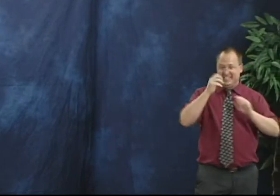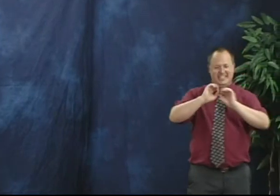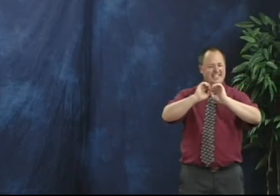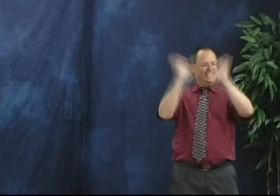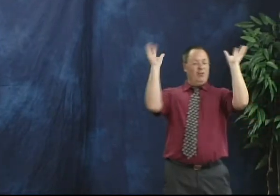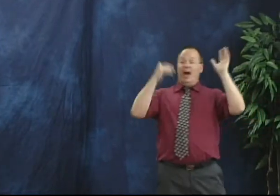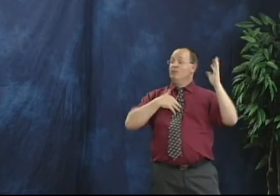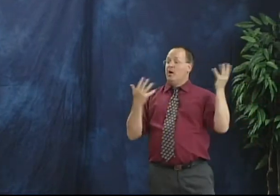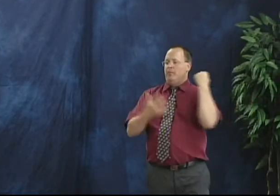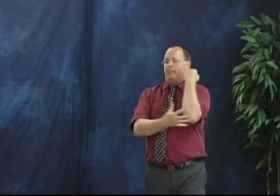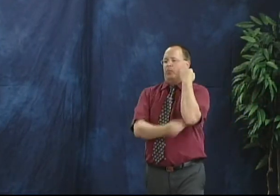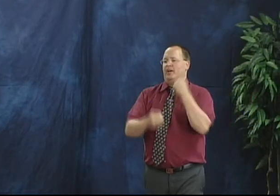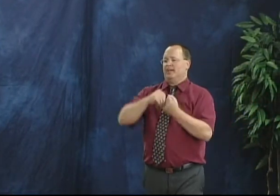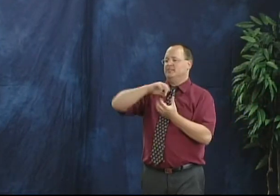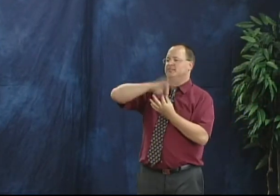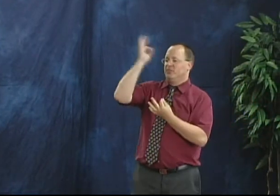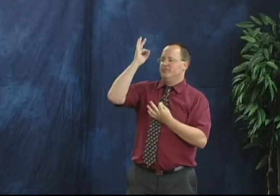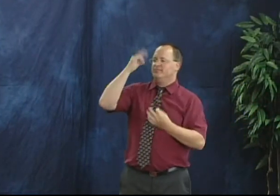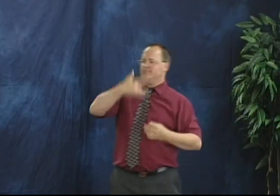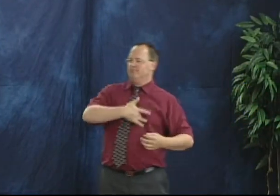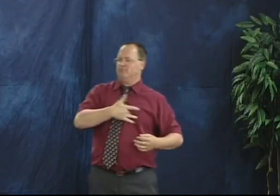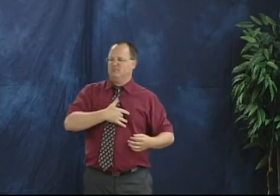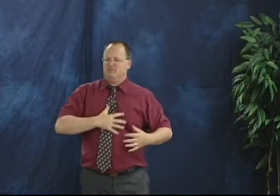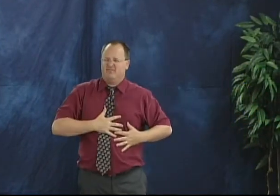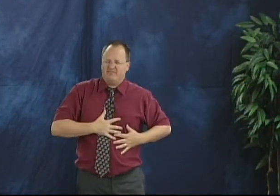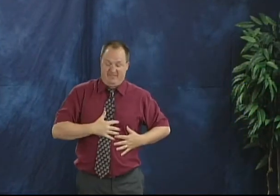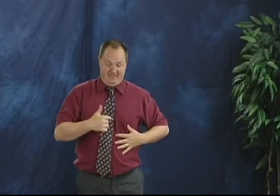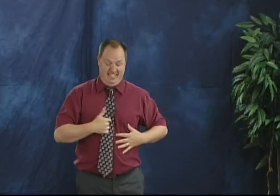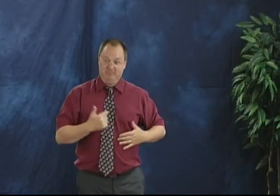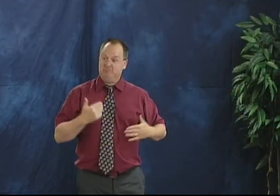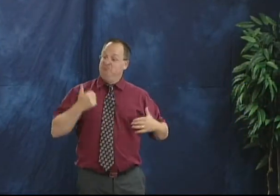sinner. That is being poor in spirit.